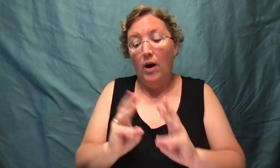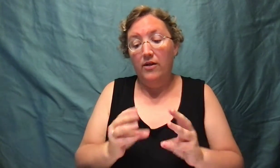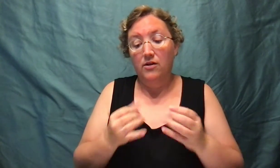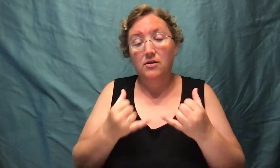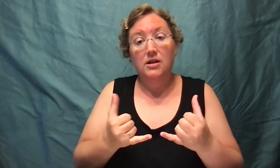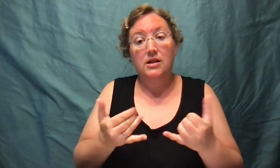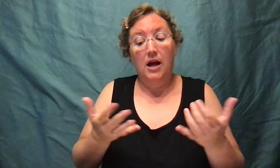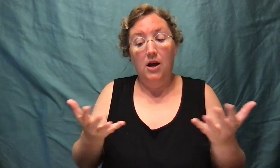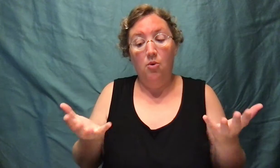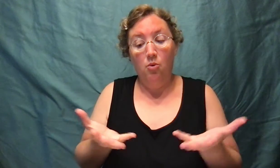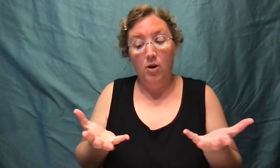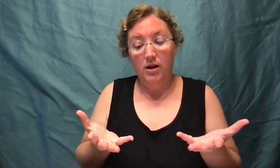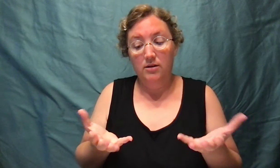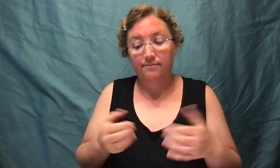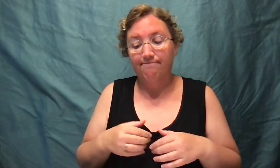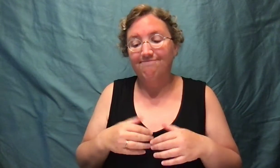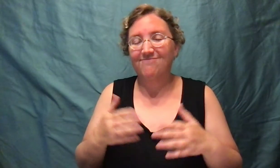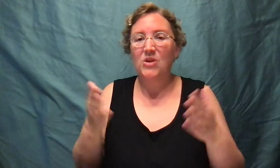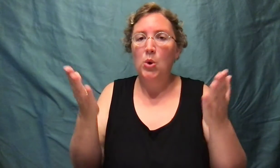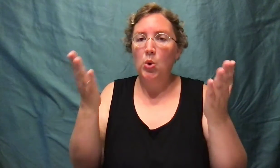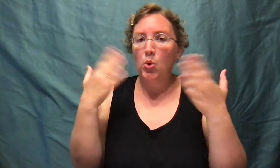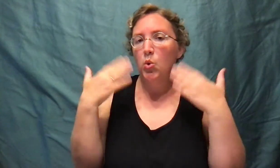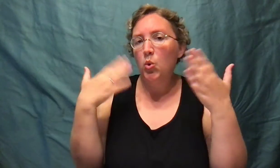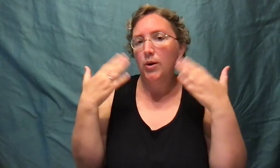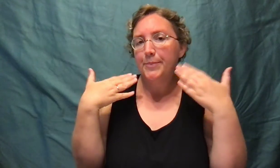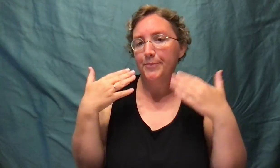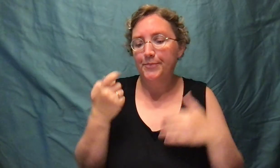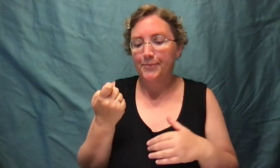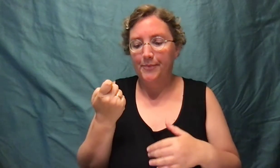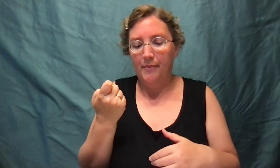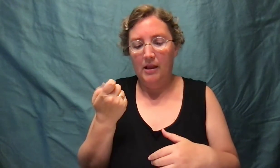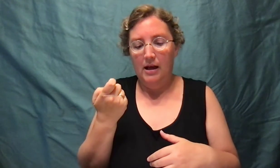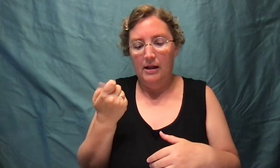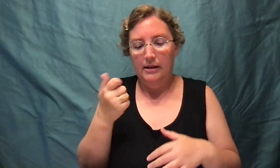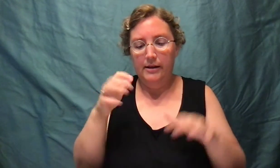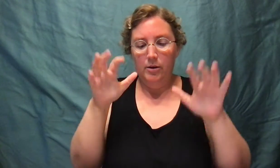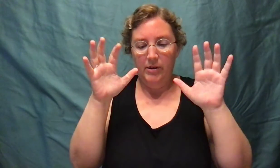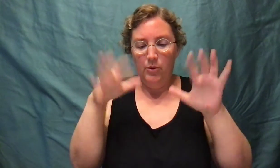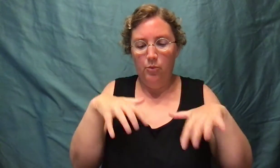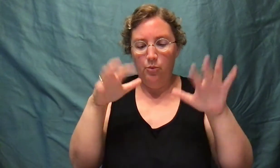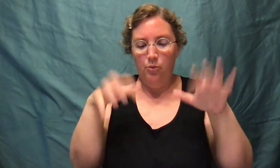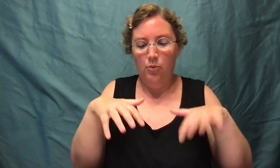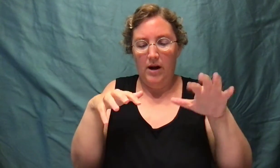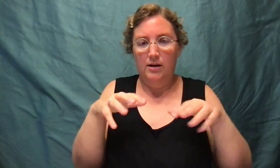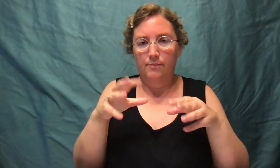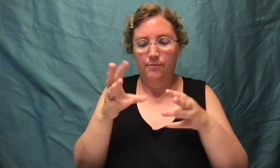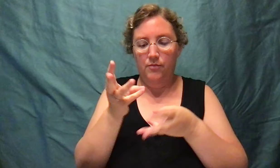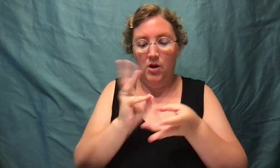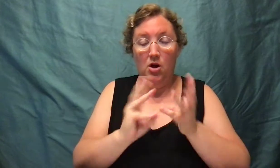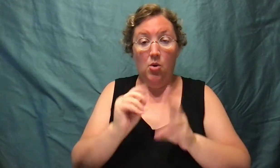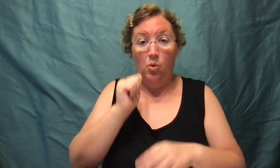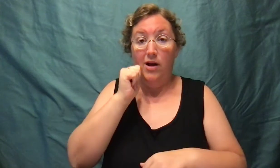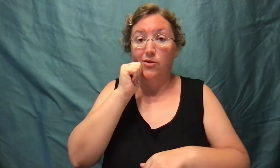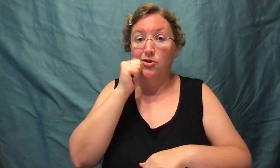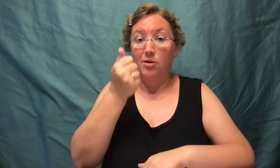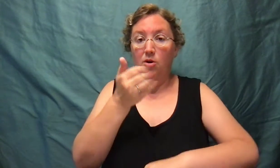Weather today. What? Cool. Little bit rain. Weather